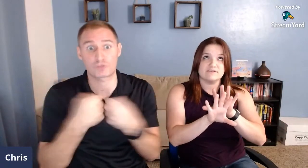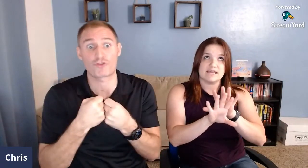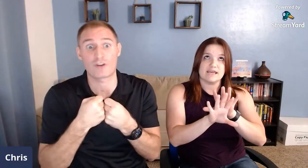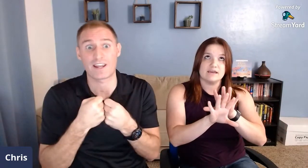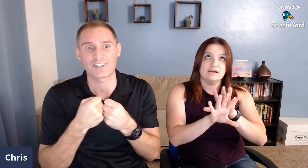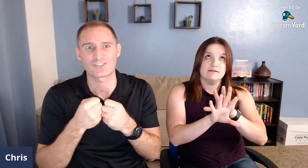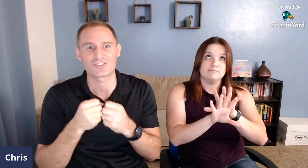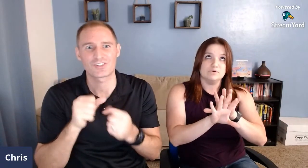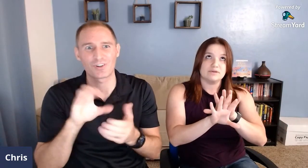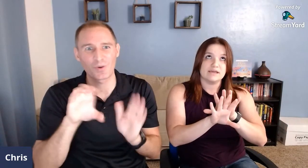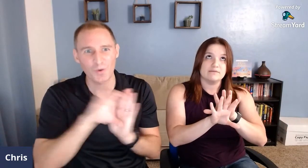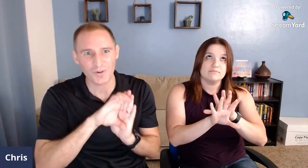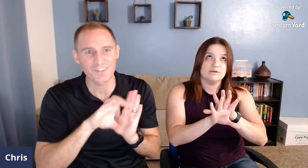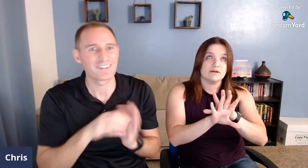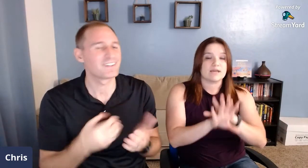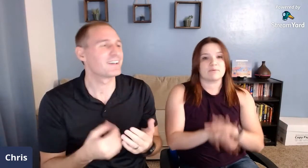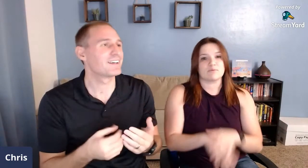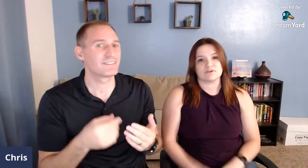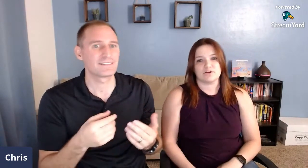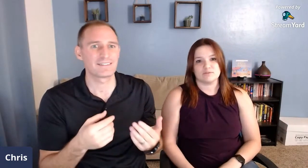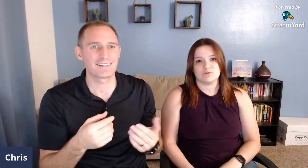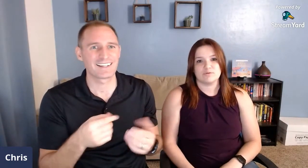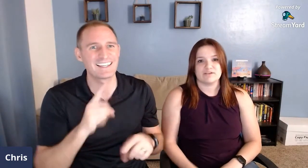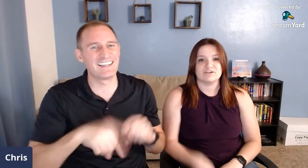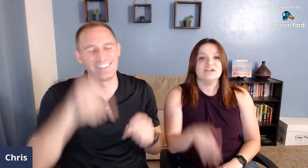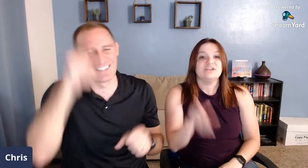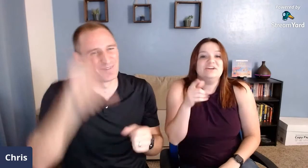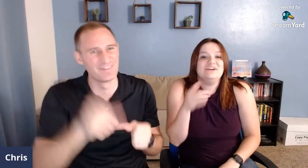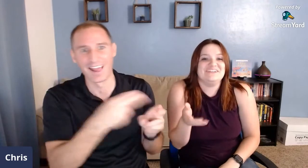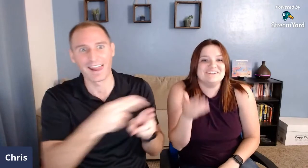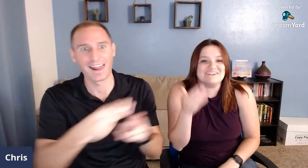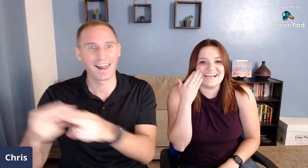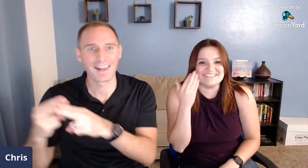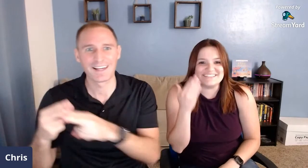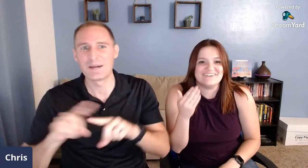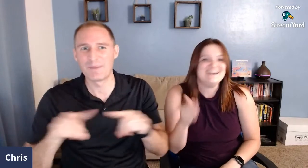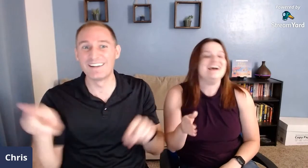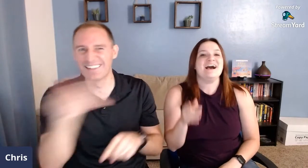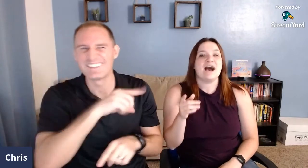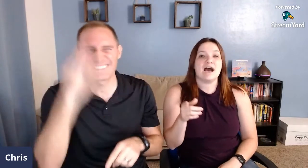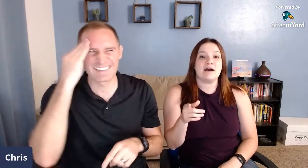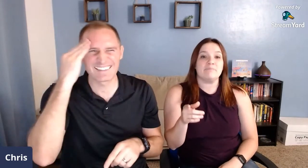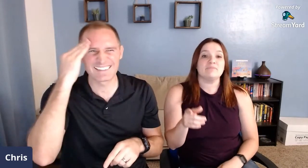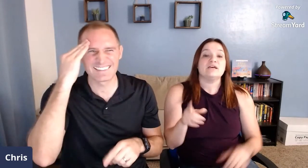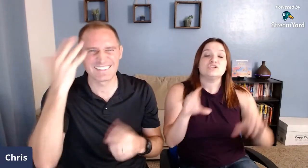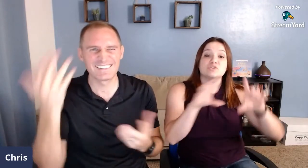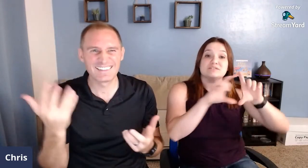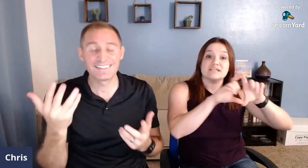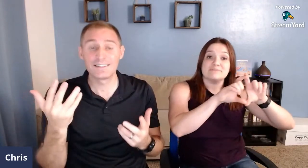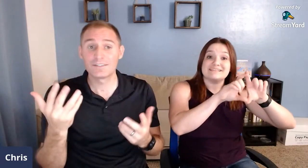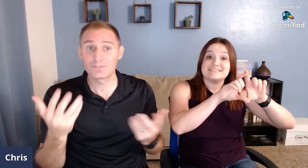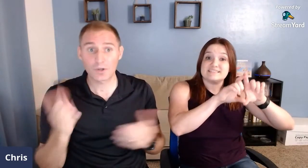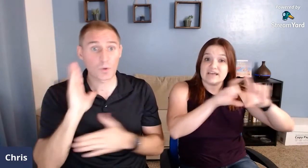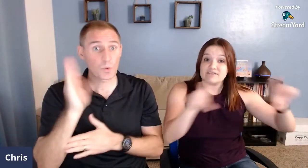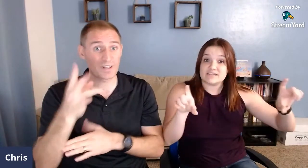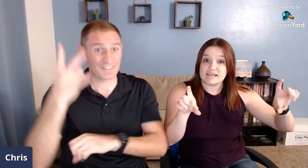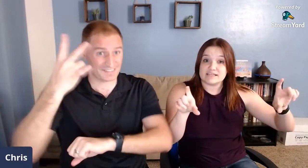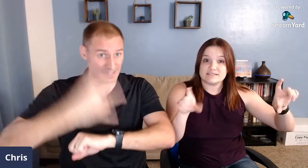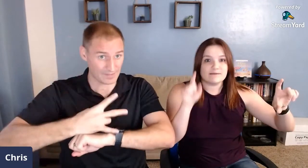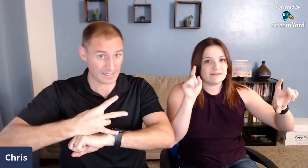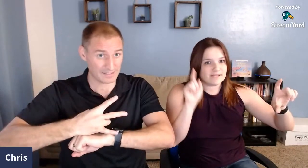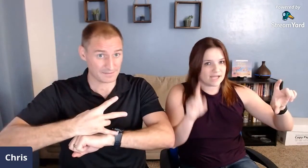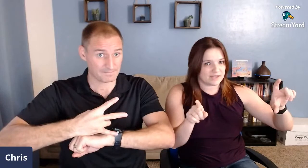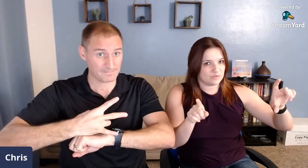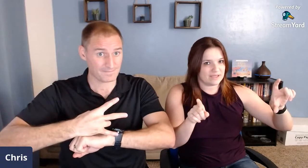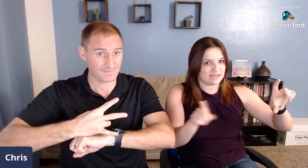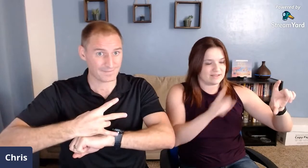the 7-day boot camp. Can't remember what they're called anymore. Whatever. You guys know. So it's going to be 7